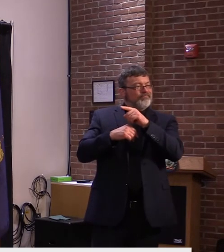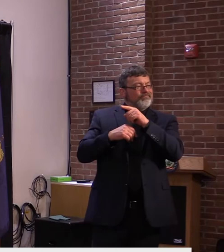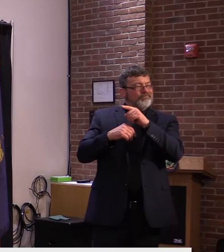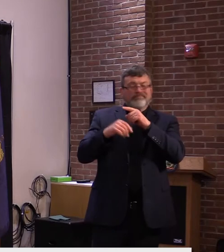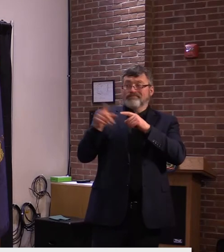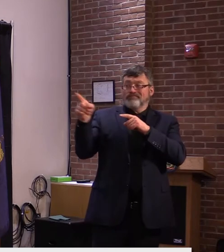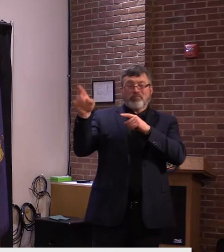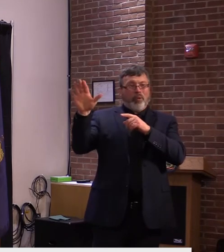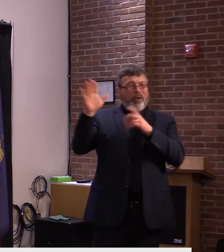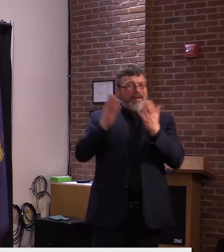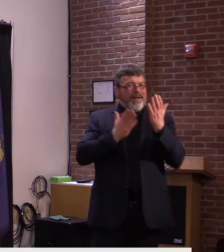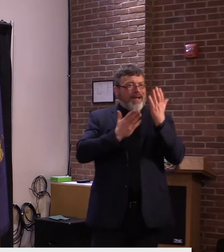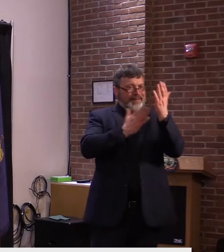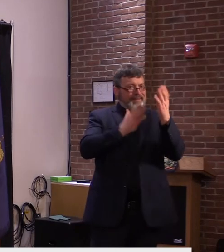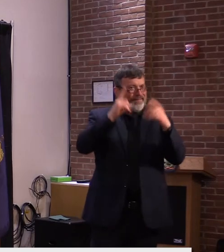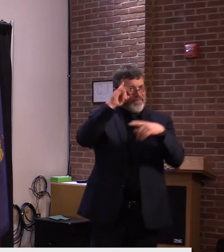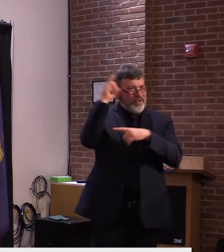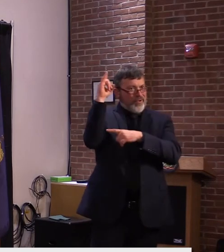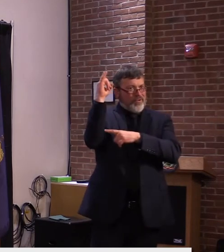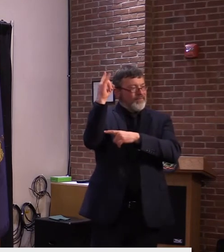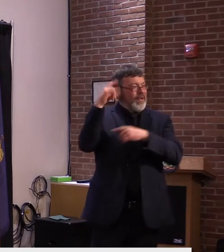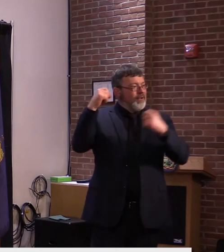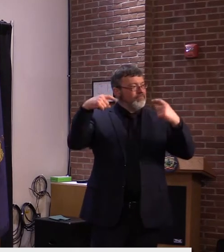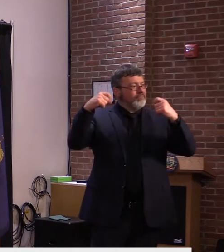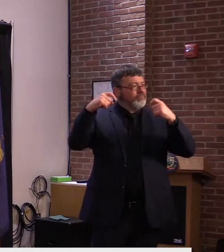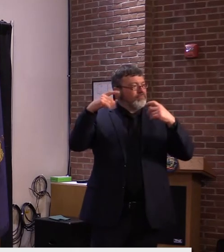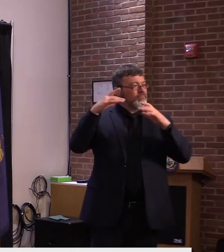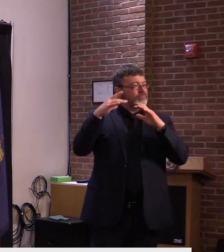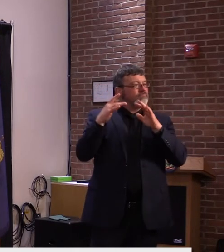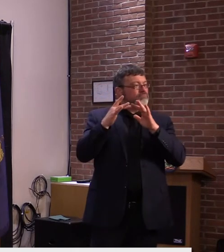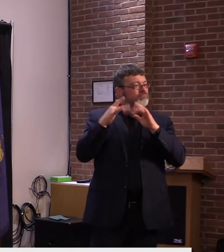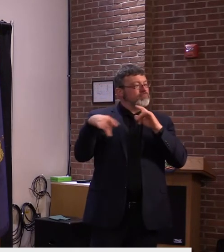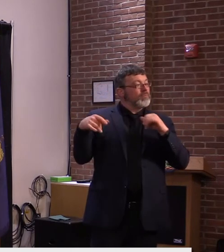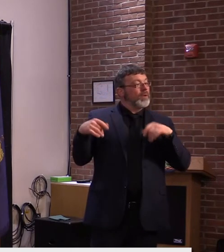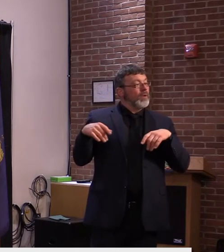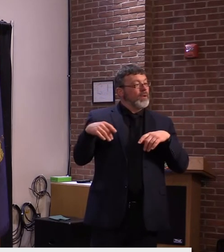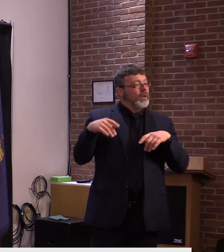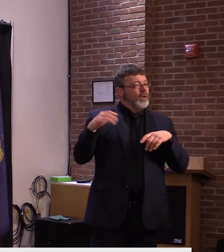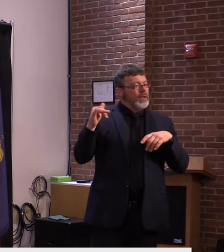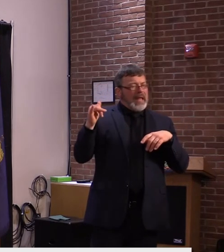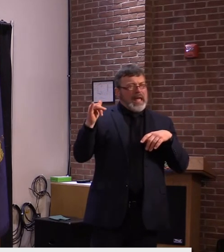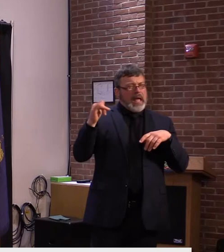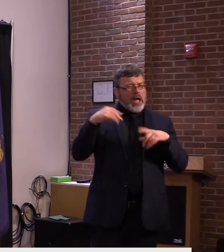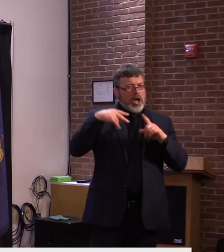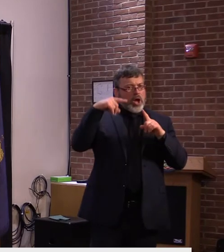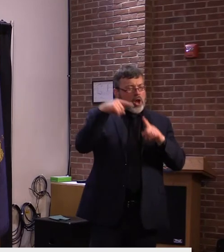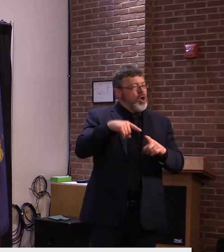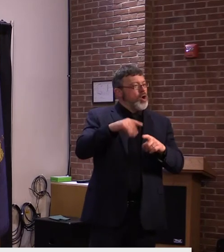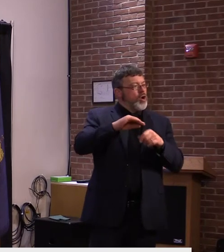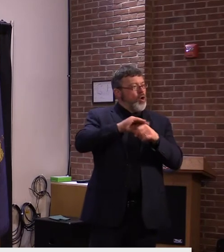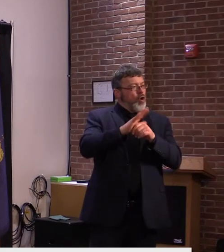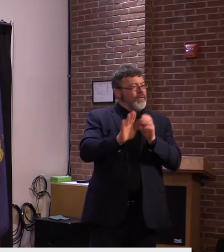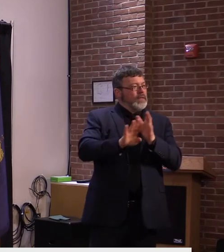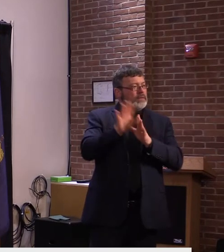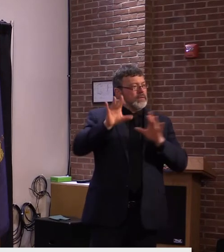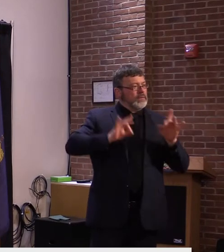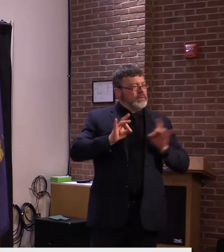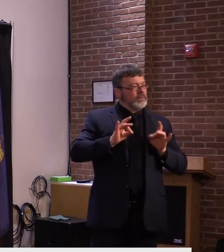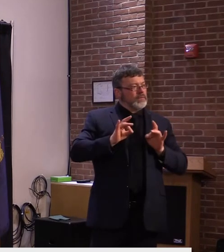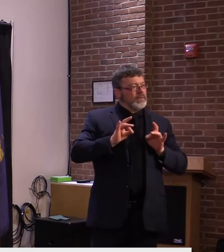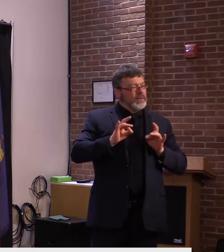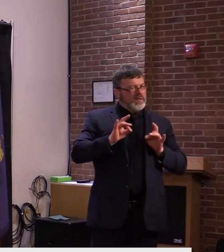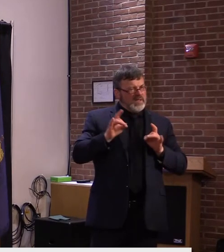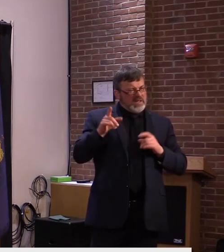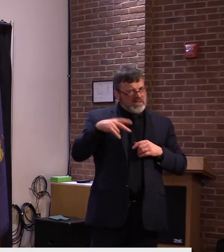I was wondering, you know, looking at the numbers, the COVID numbers recently, the number of fatalities is still relatively